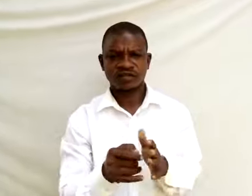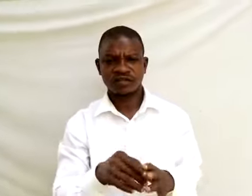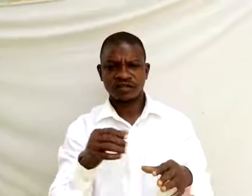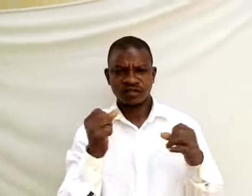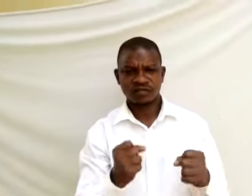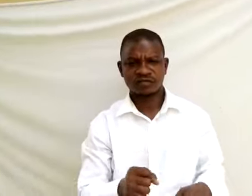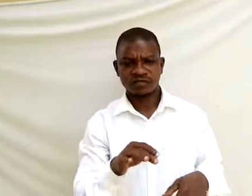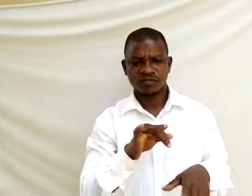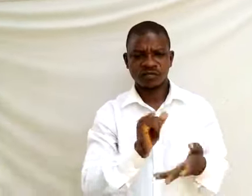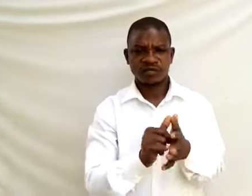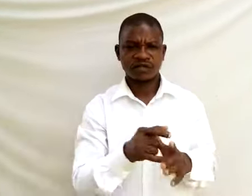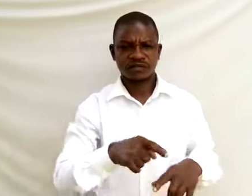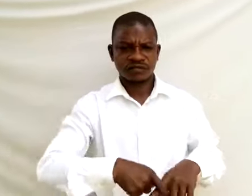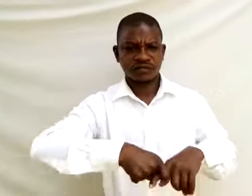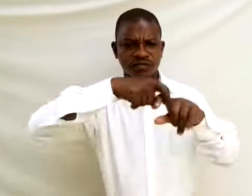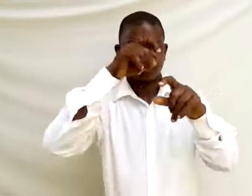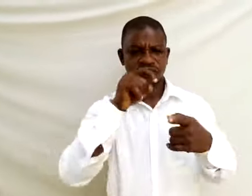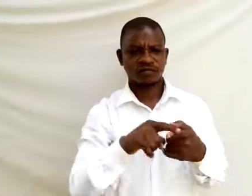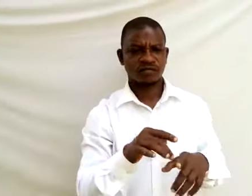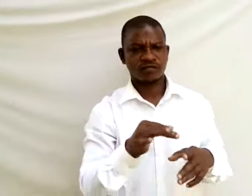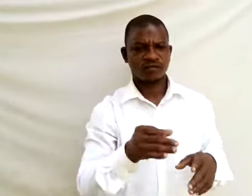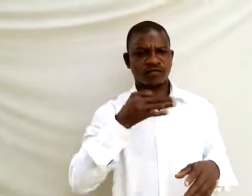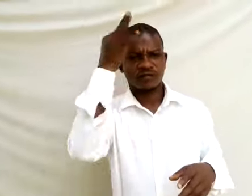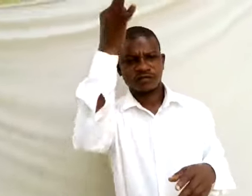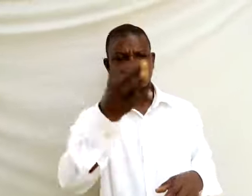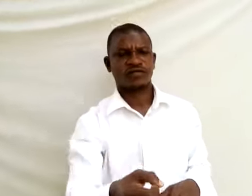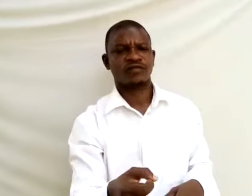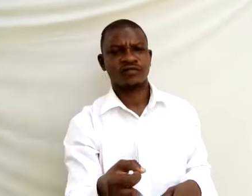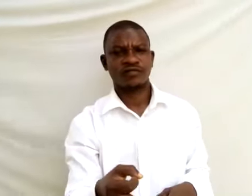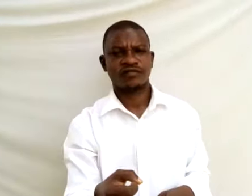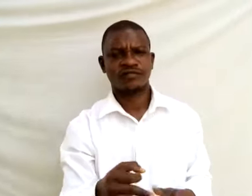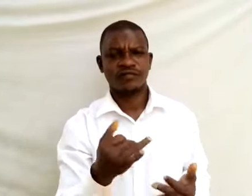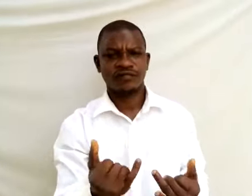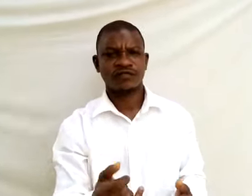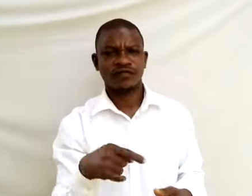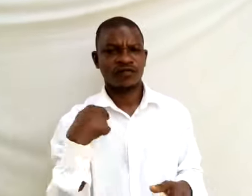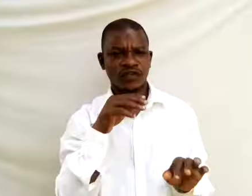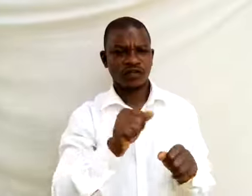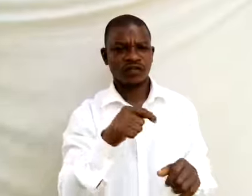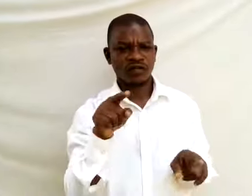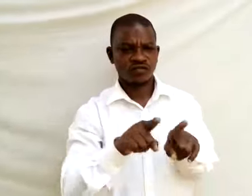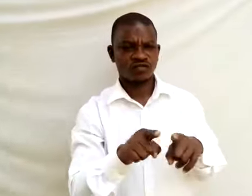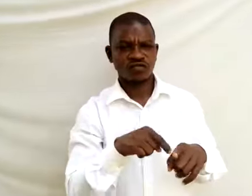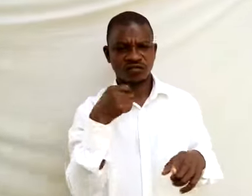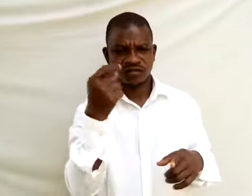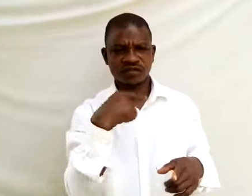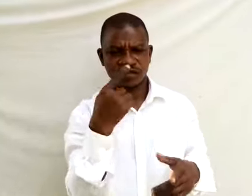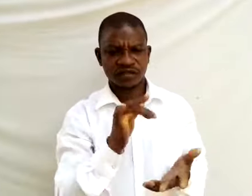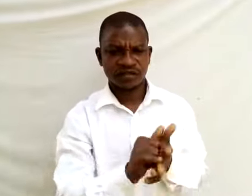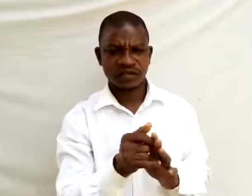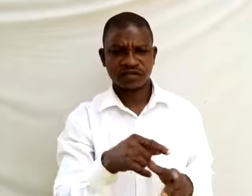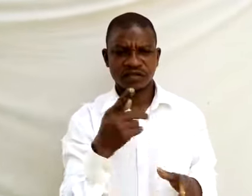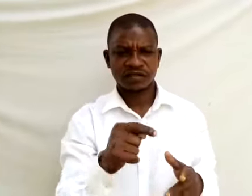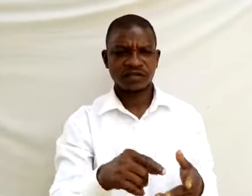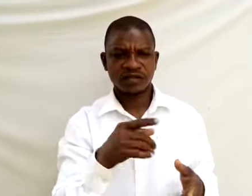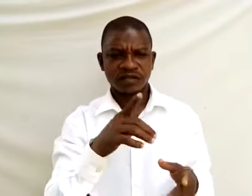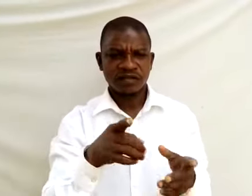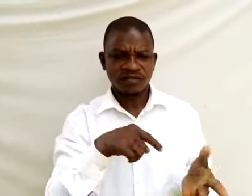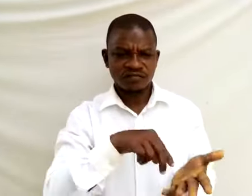has been suspended to the future. Now, we can also say that a future tense depicts an action